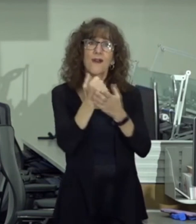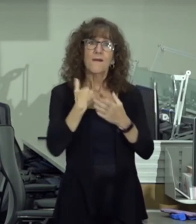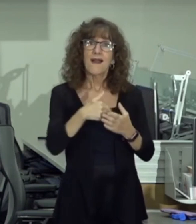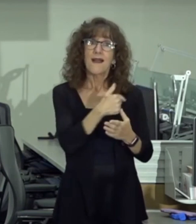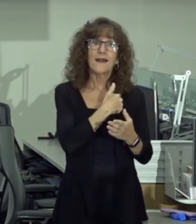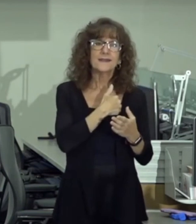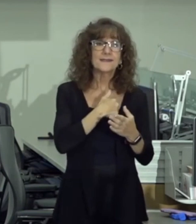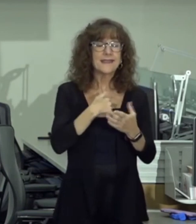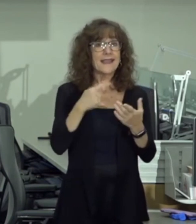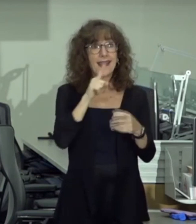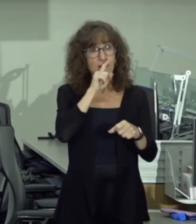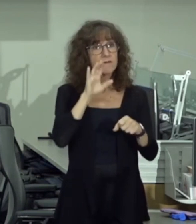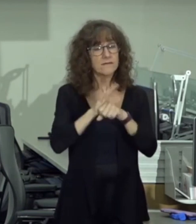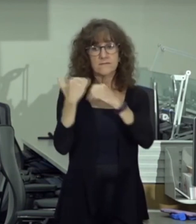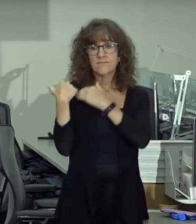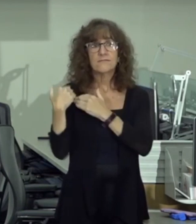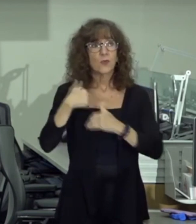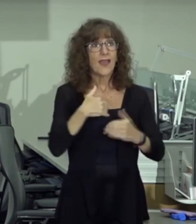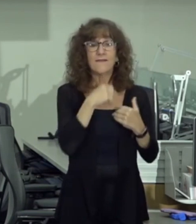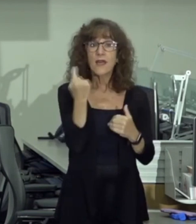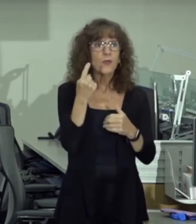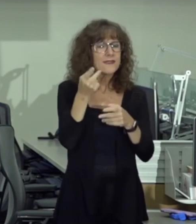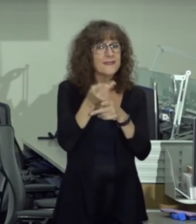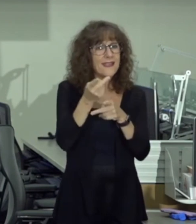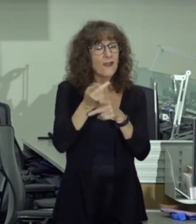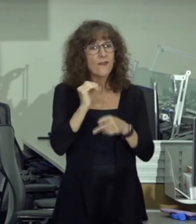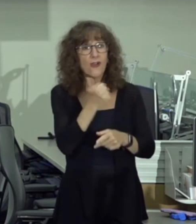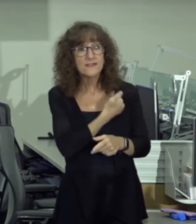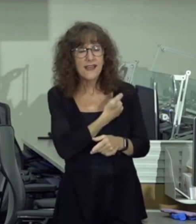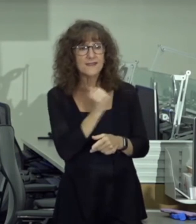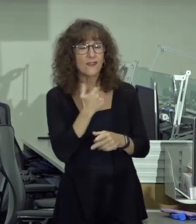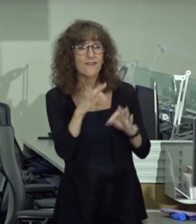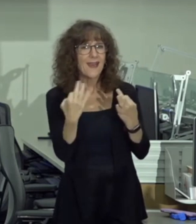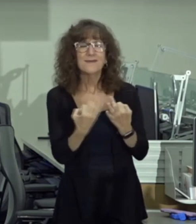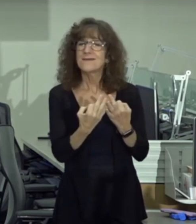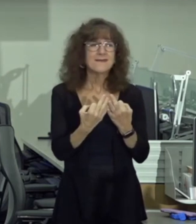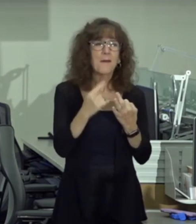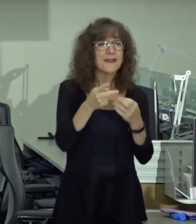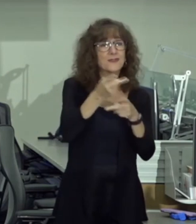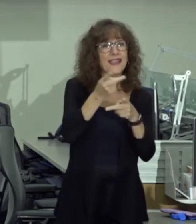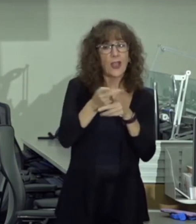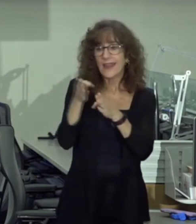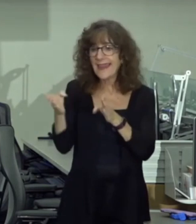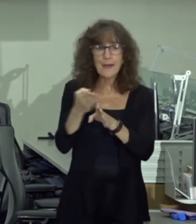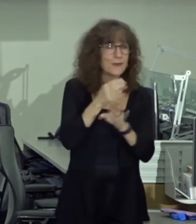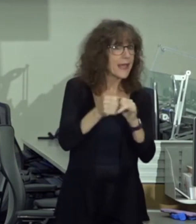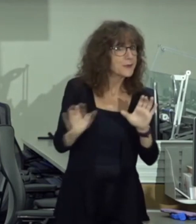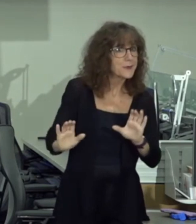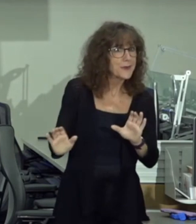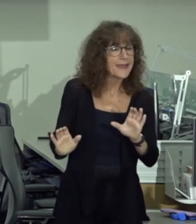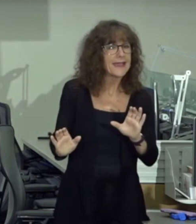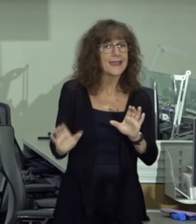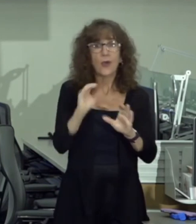our affirmative obligation that we have, not only to care for ourselves and our families, but to care how our neighbors fare and how